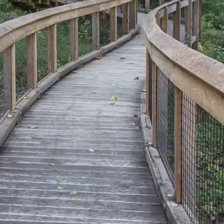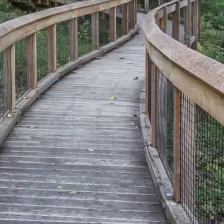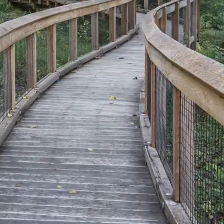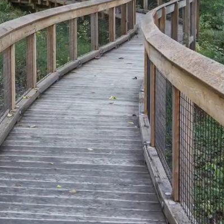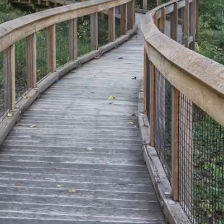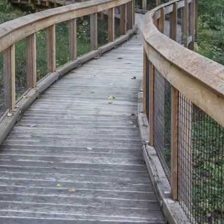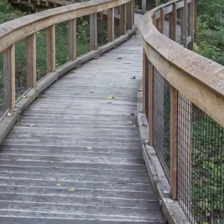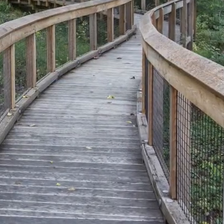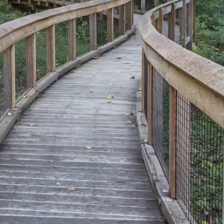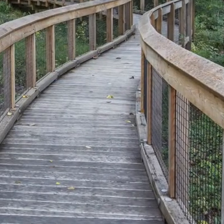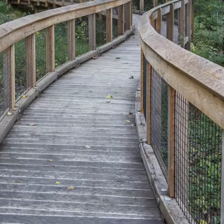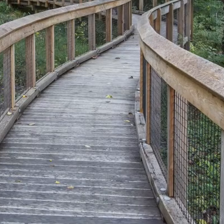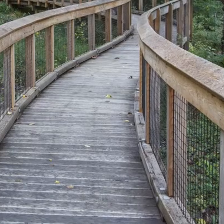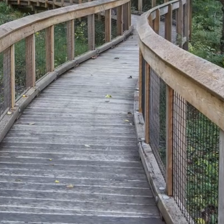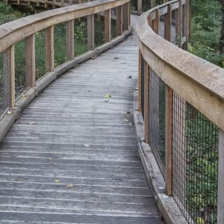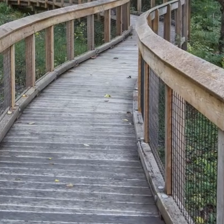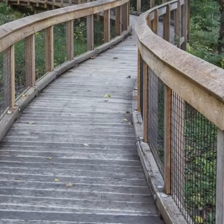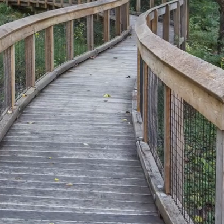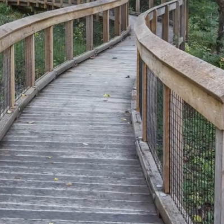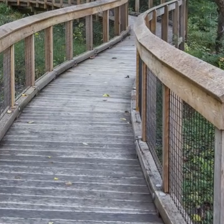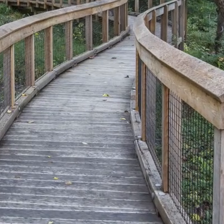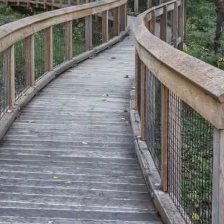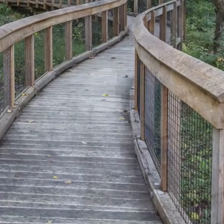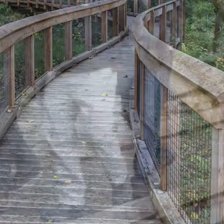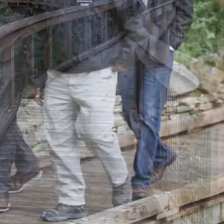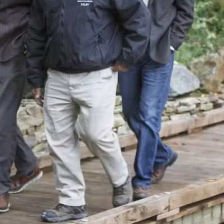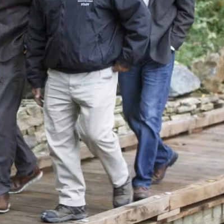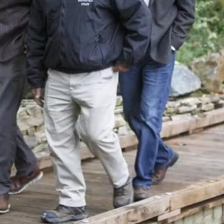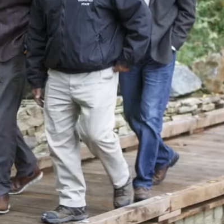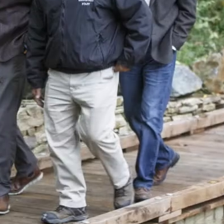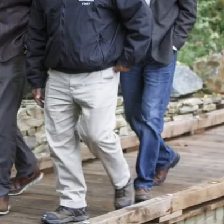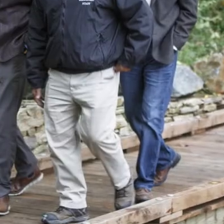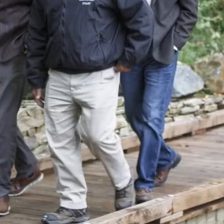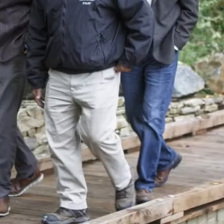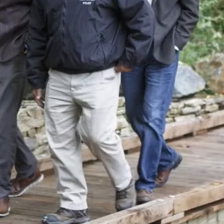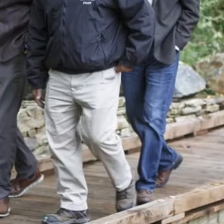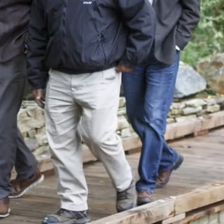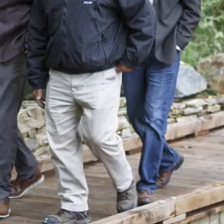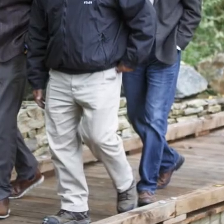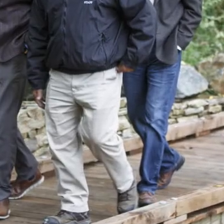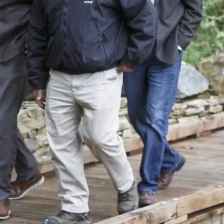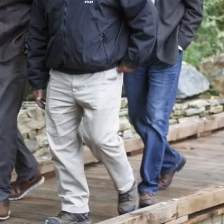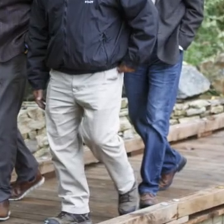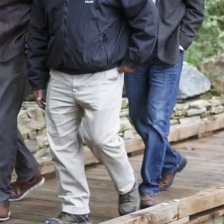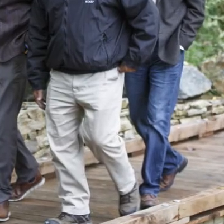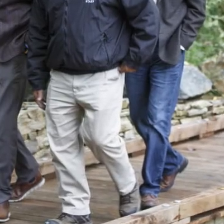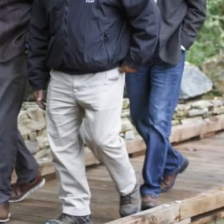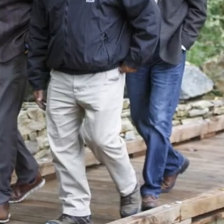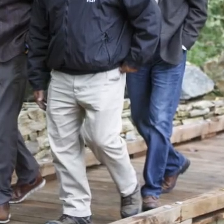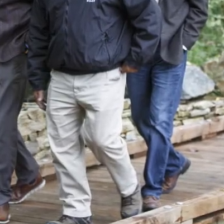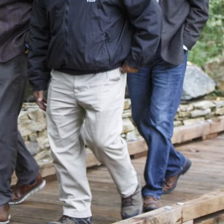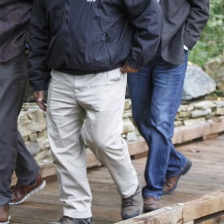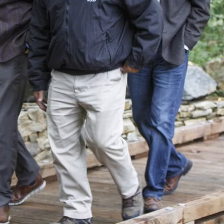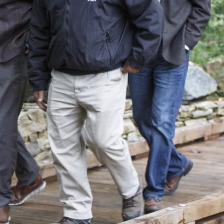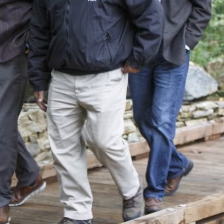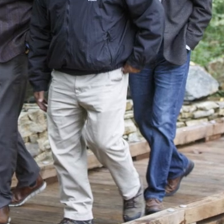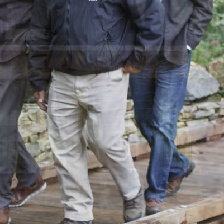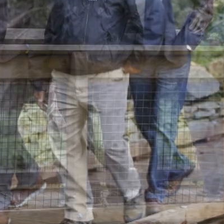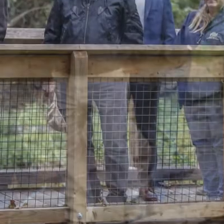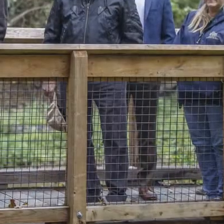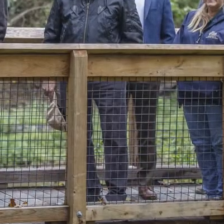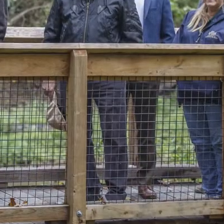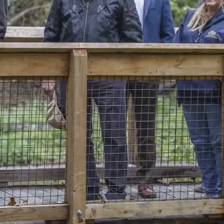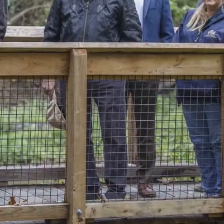than 1,200 feet in length, the trail will provide visitors with a universally accessible